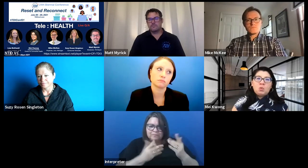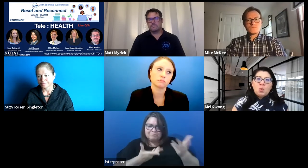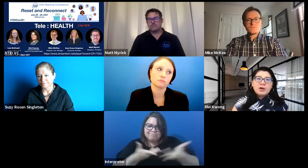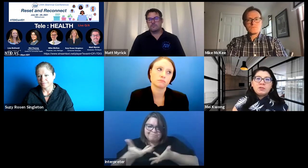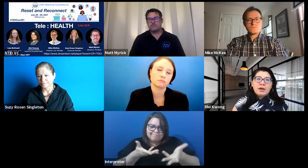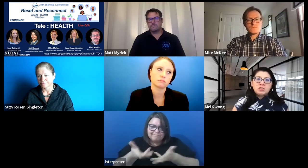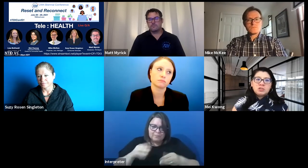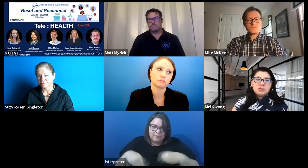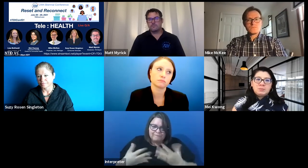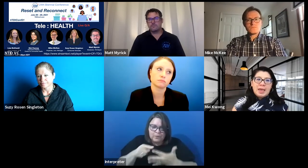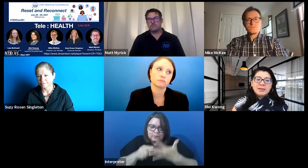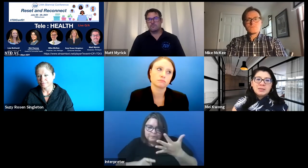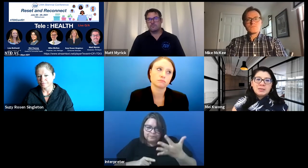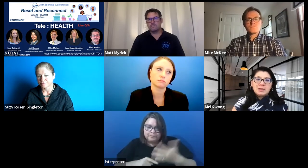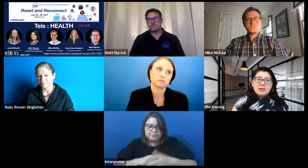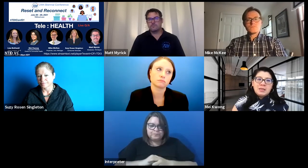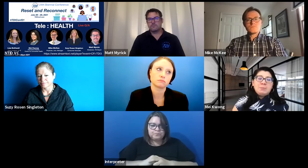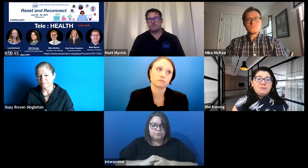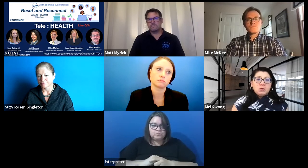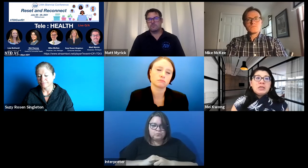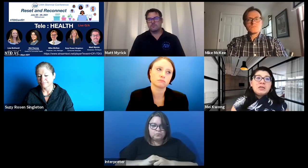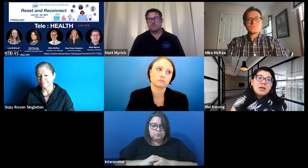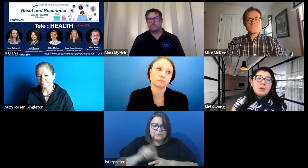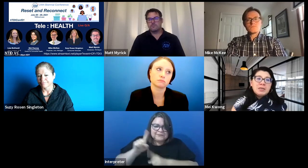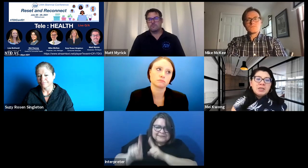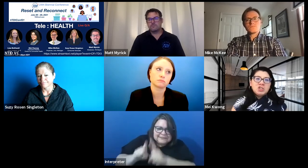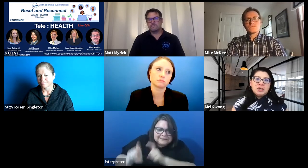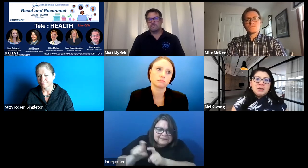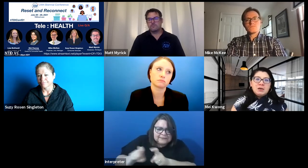like, what are the questions you should be asking them. If you need an